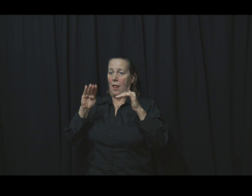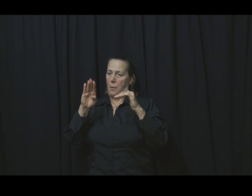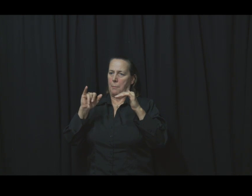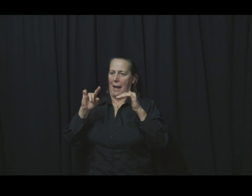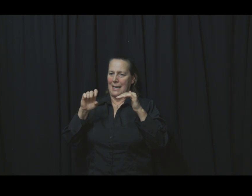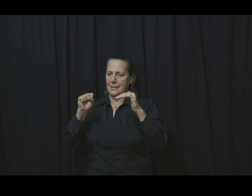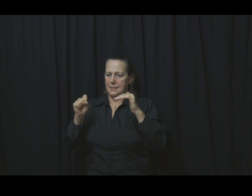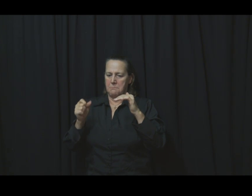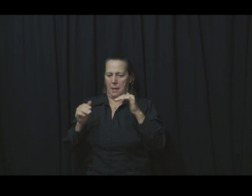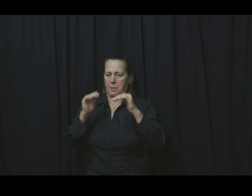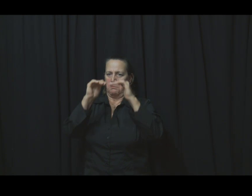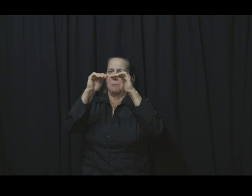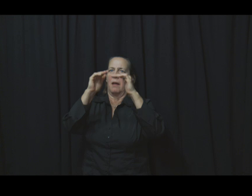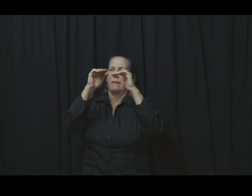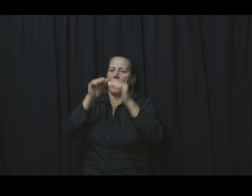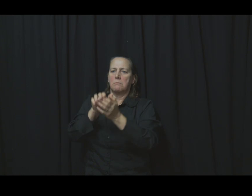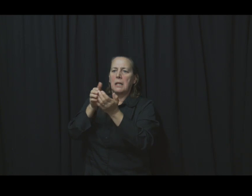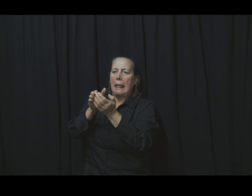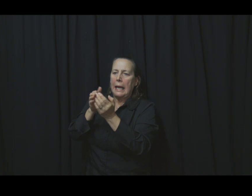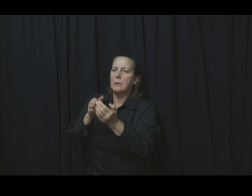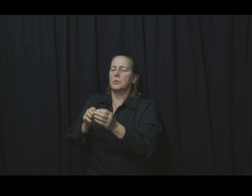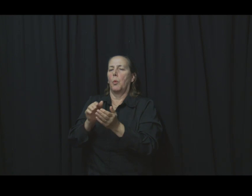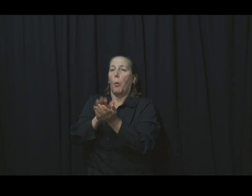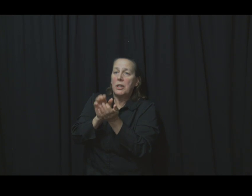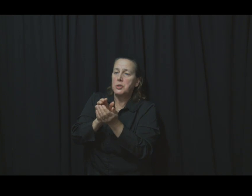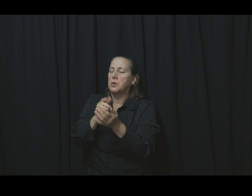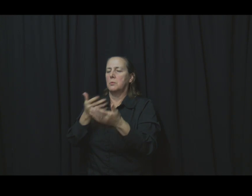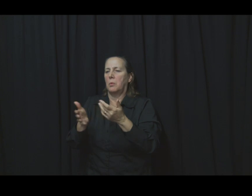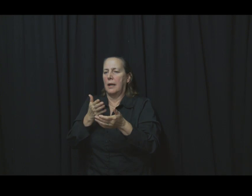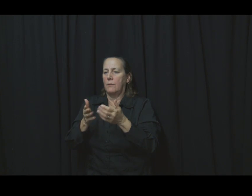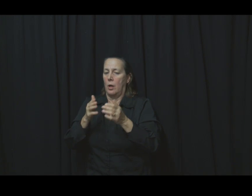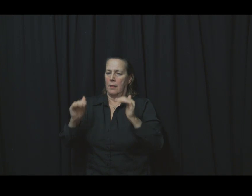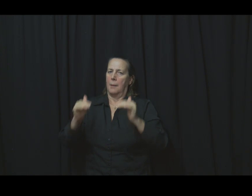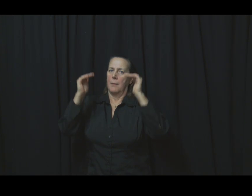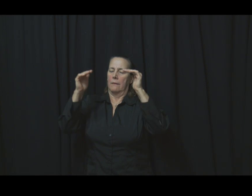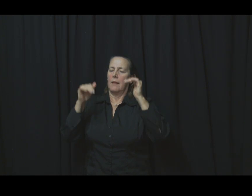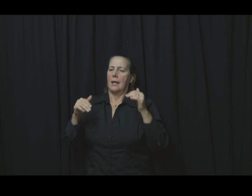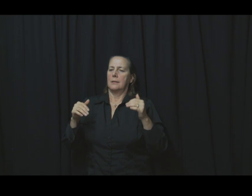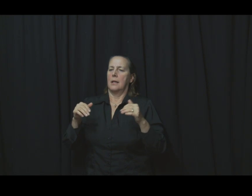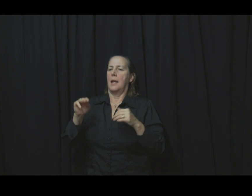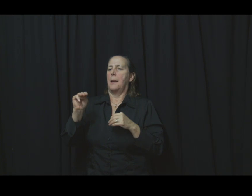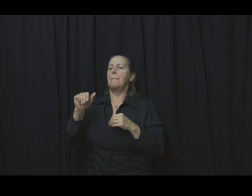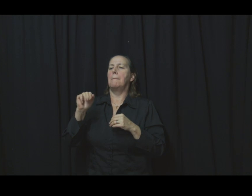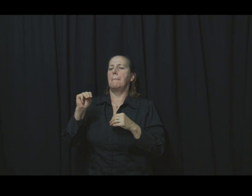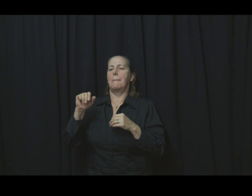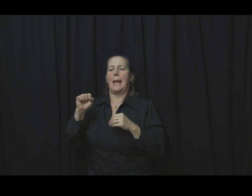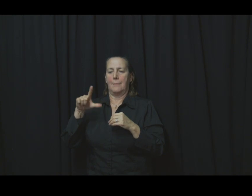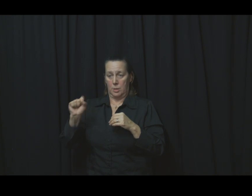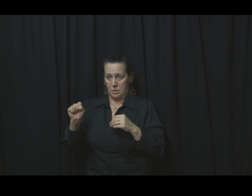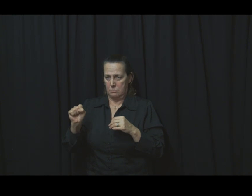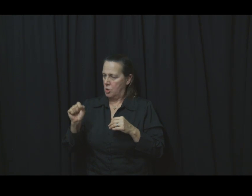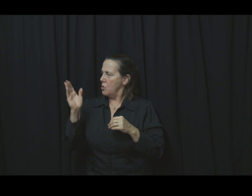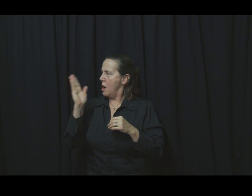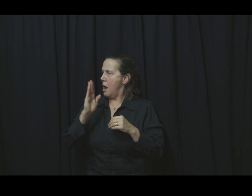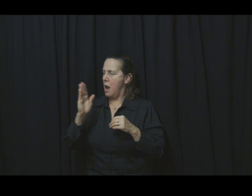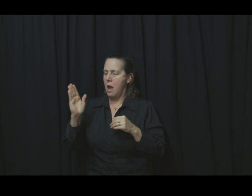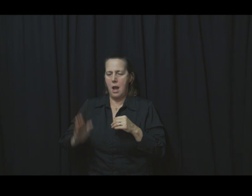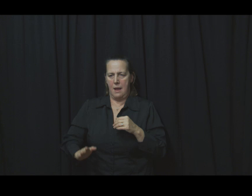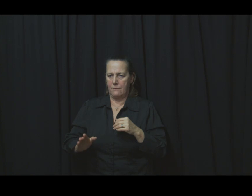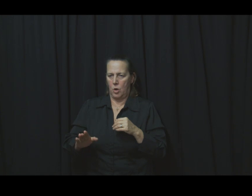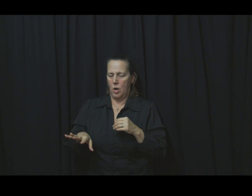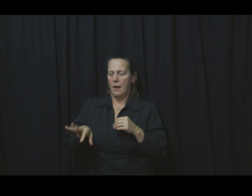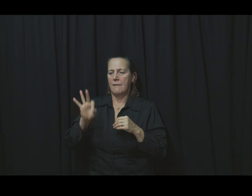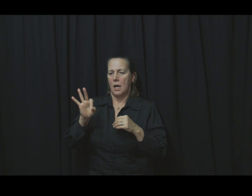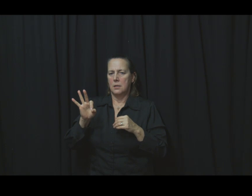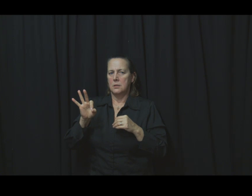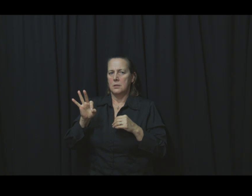some clams, some oysters. And above that, you'll find some mammals. You never, ever find